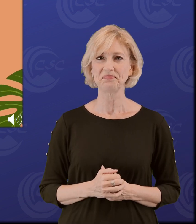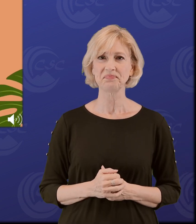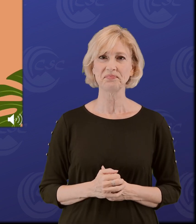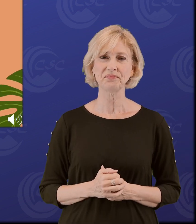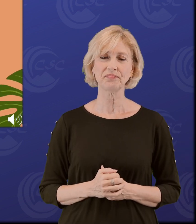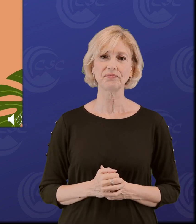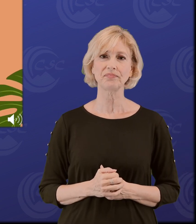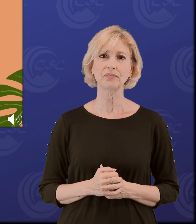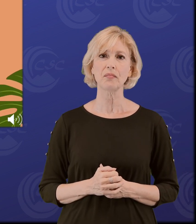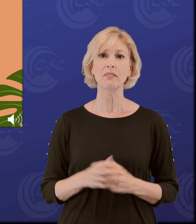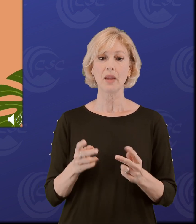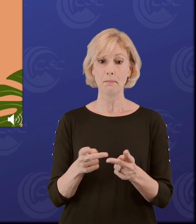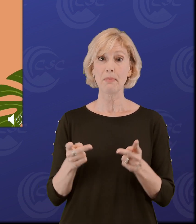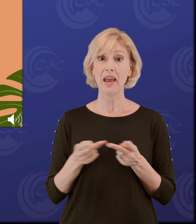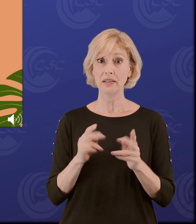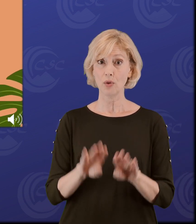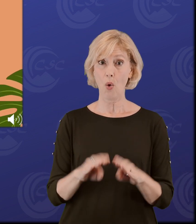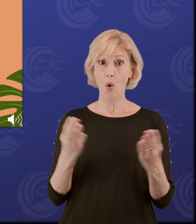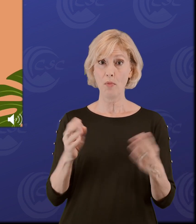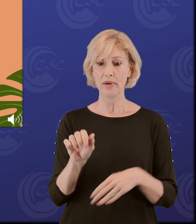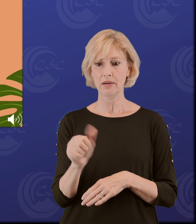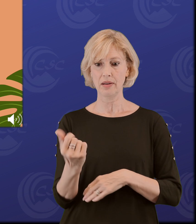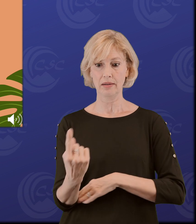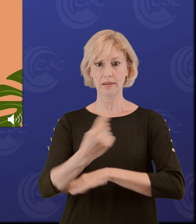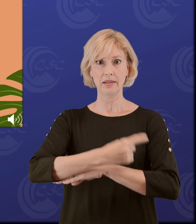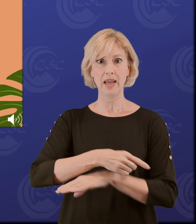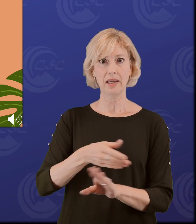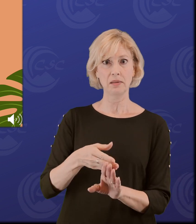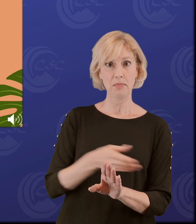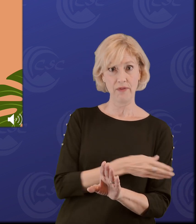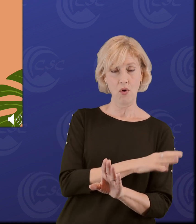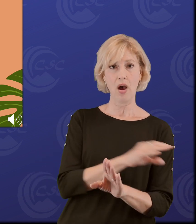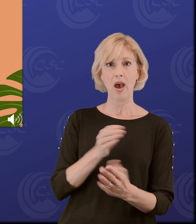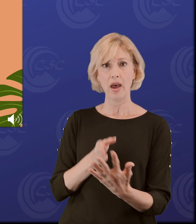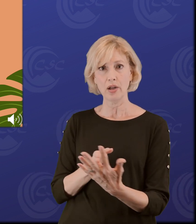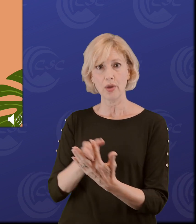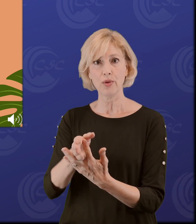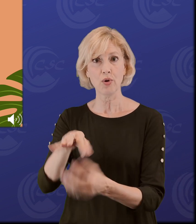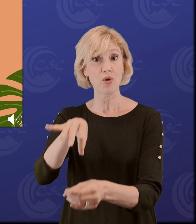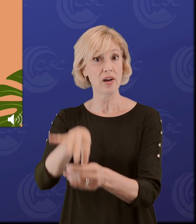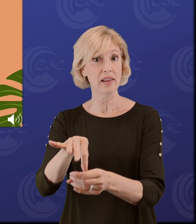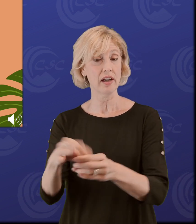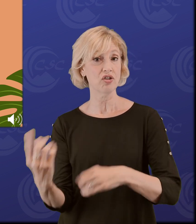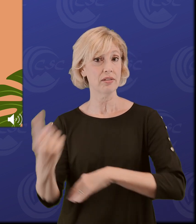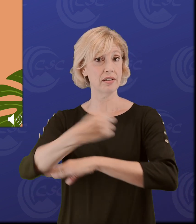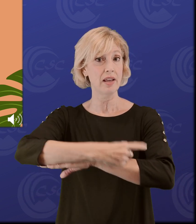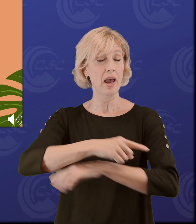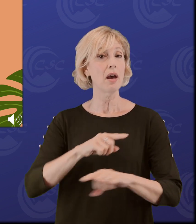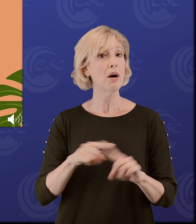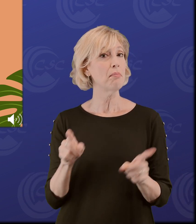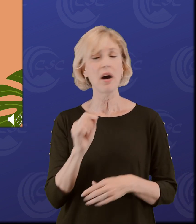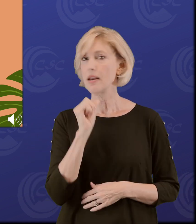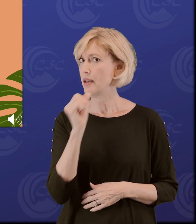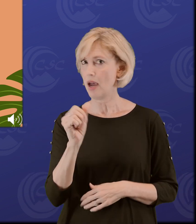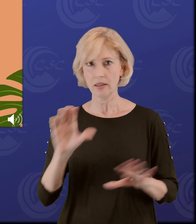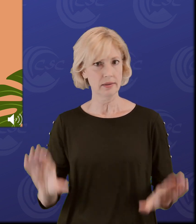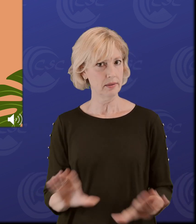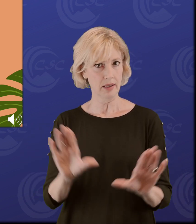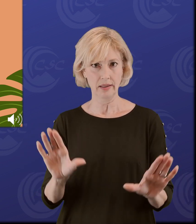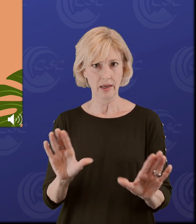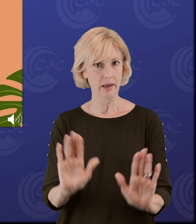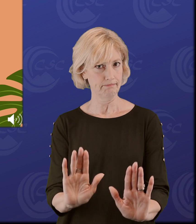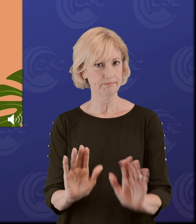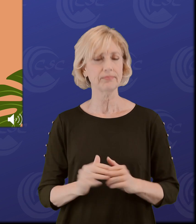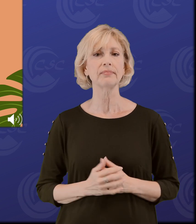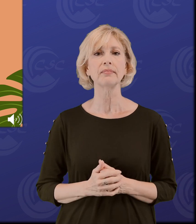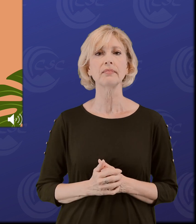The locations will be open 10 days prior to and through Election Day, excluding Sundays. As mentioned earlier, details on the